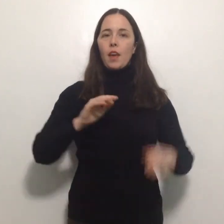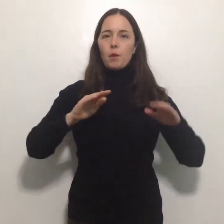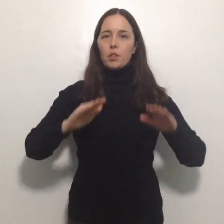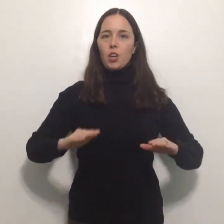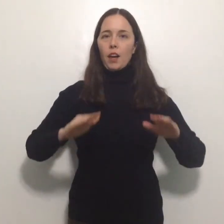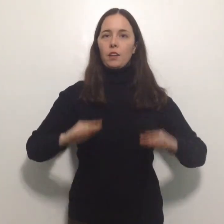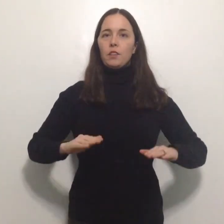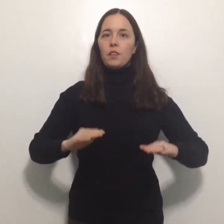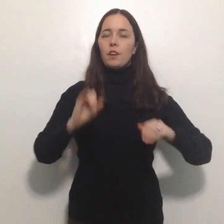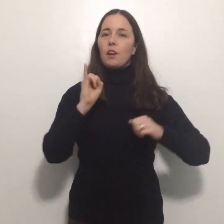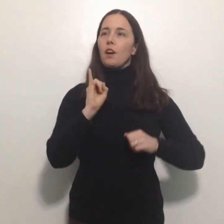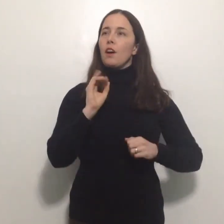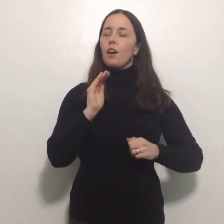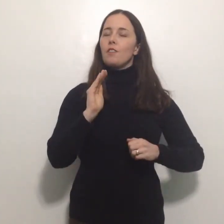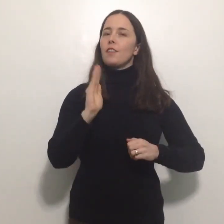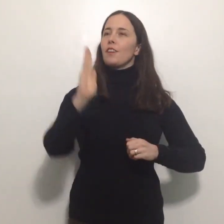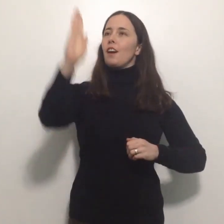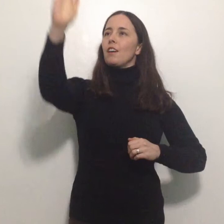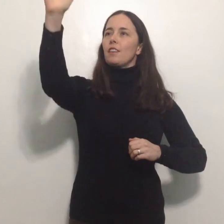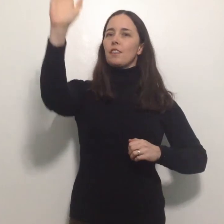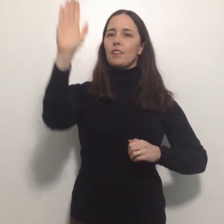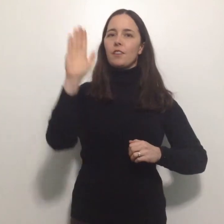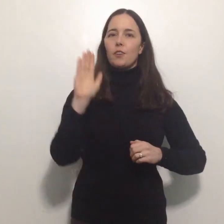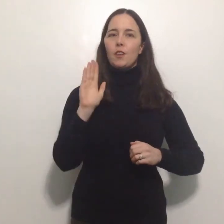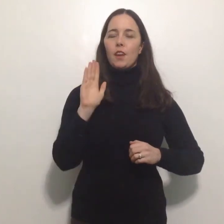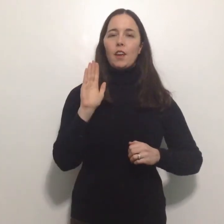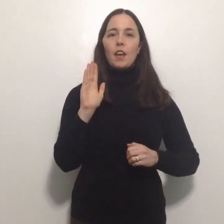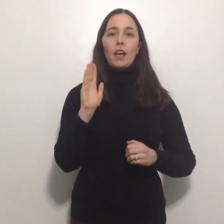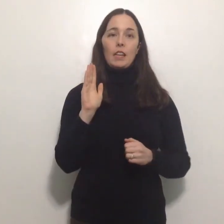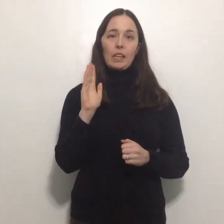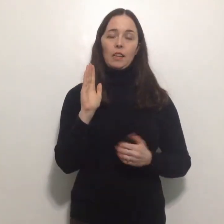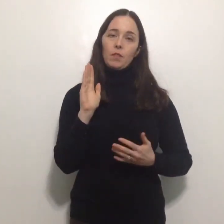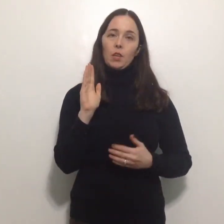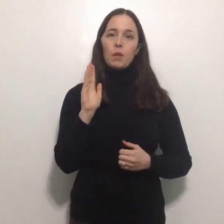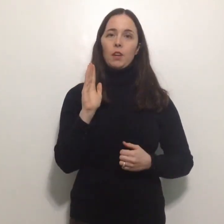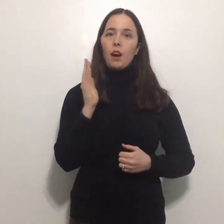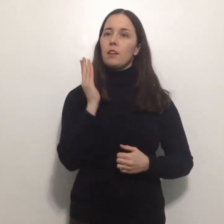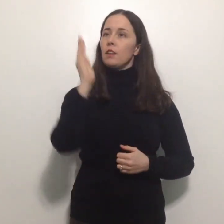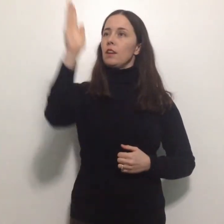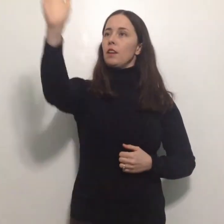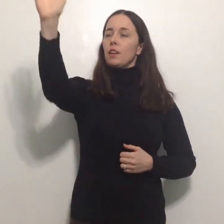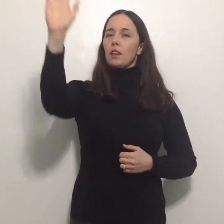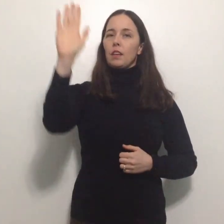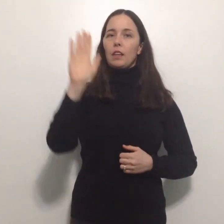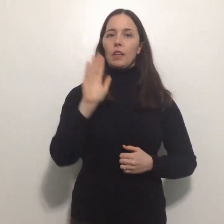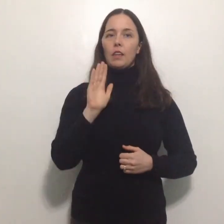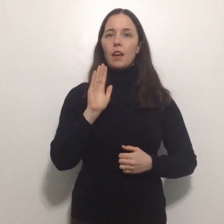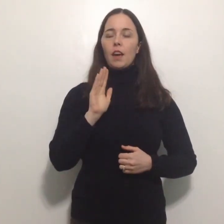am the child of God. And he being God, he